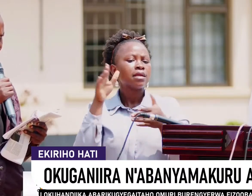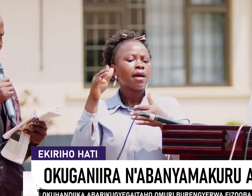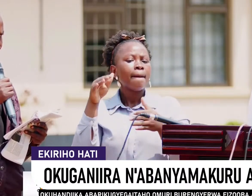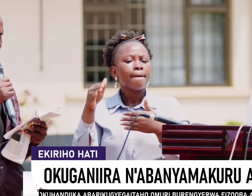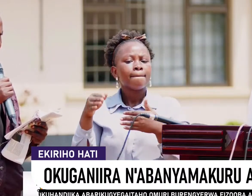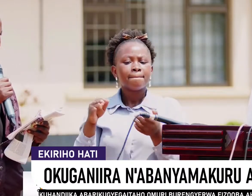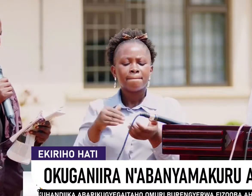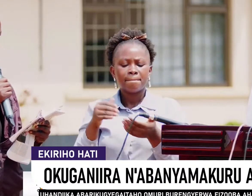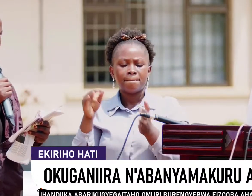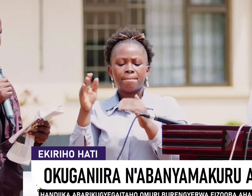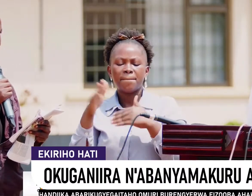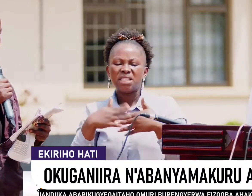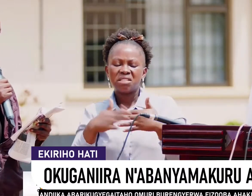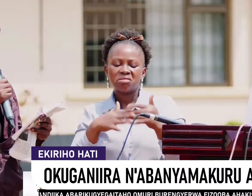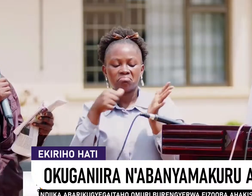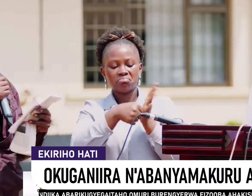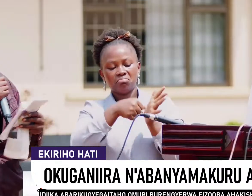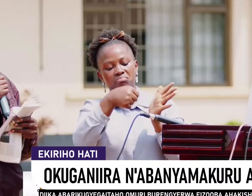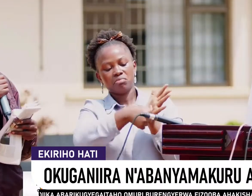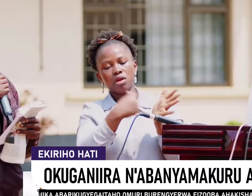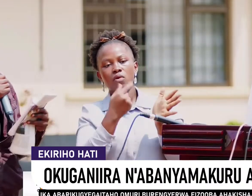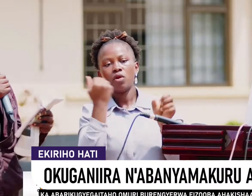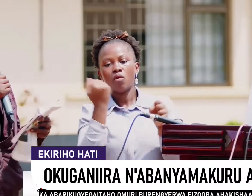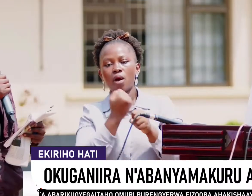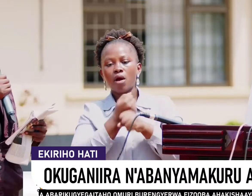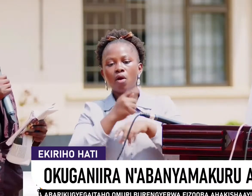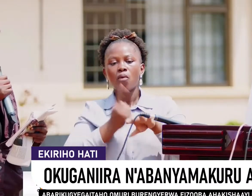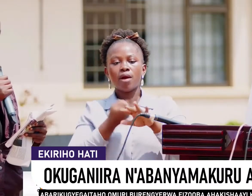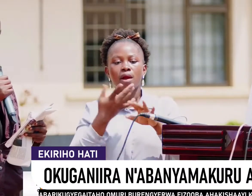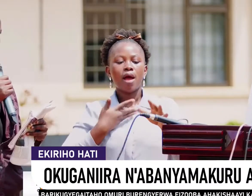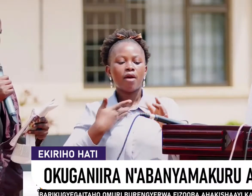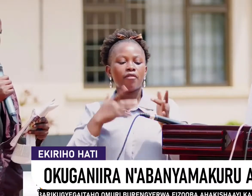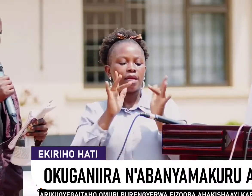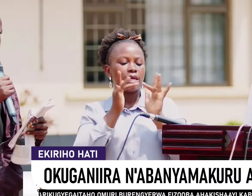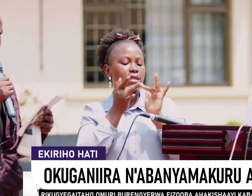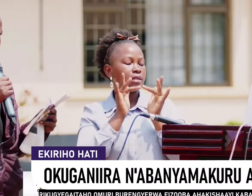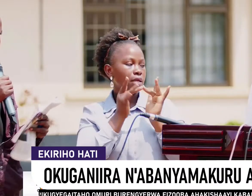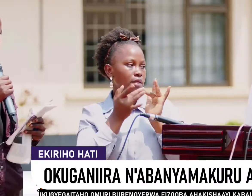machine only works when you are having internet,